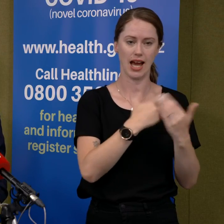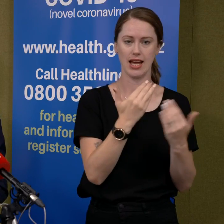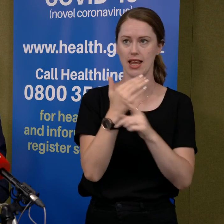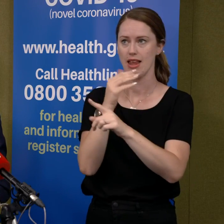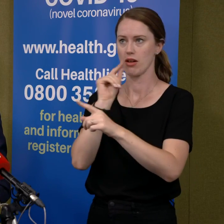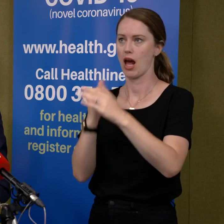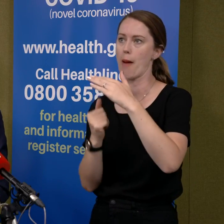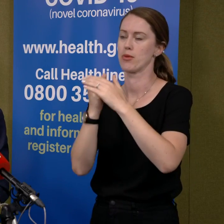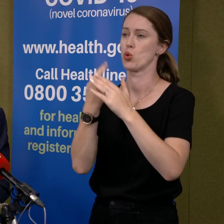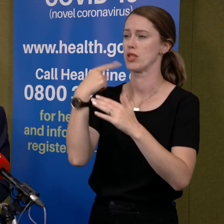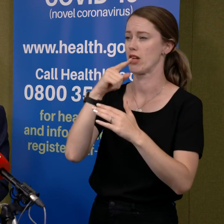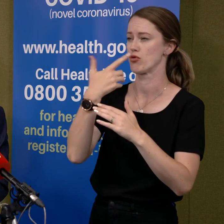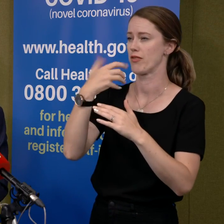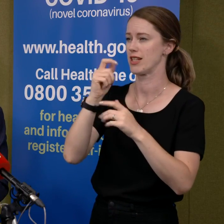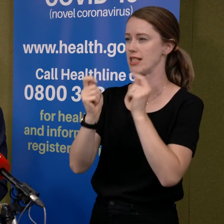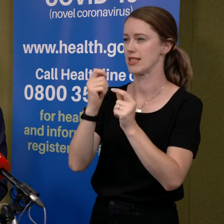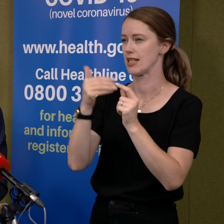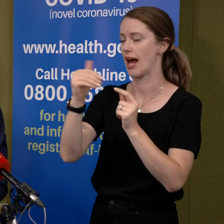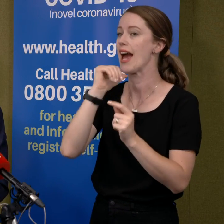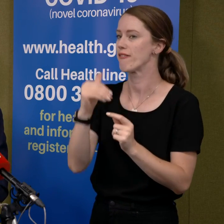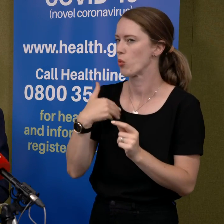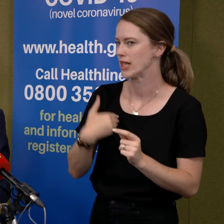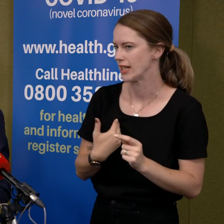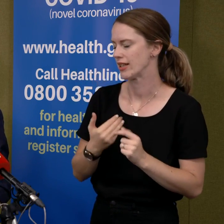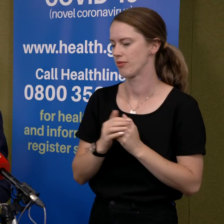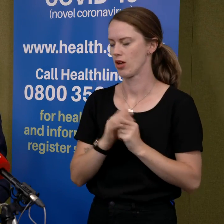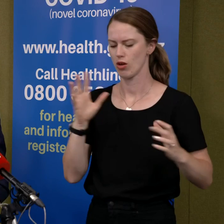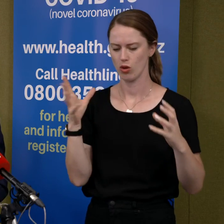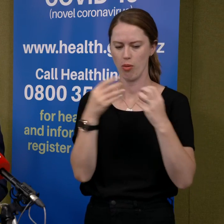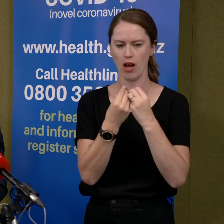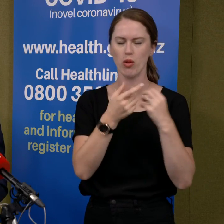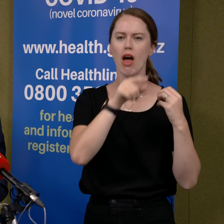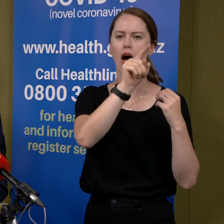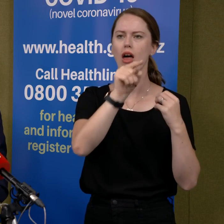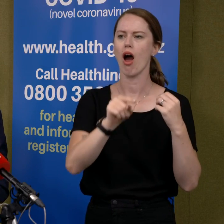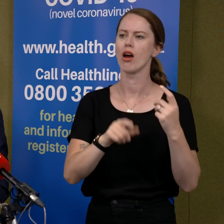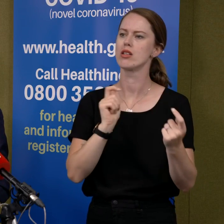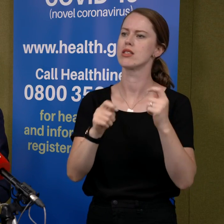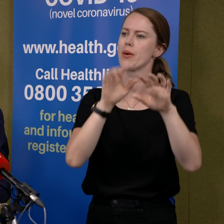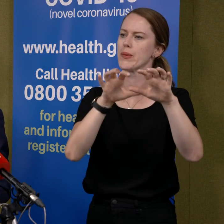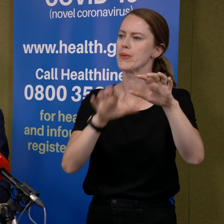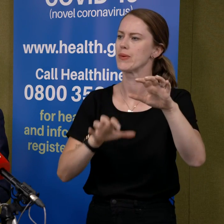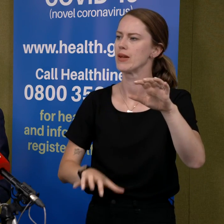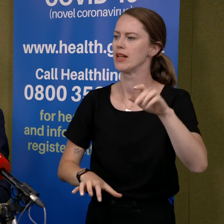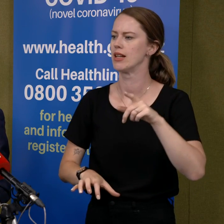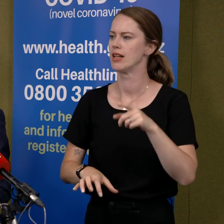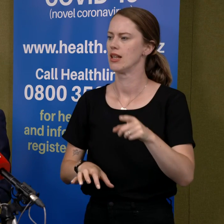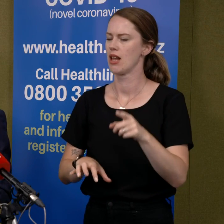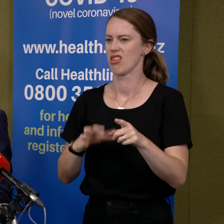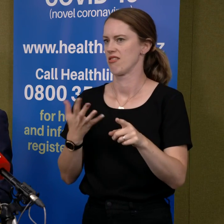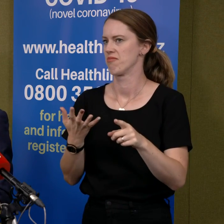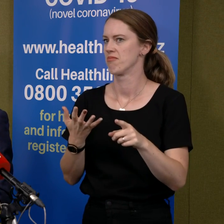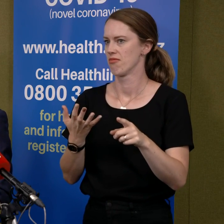as 750, should that be required. So combined with the other testing capacity we have